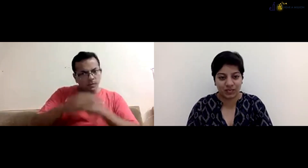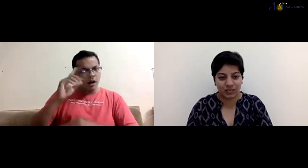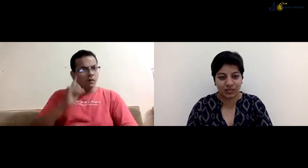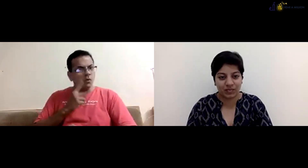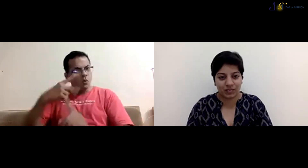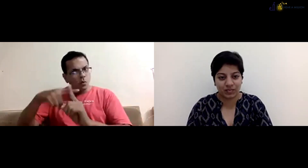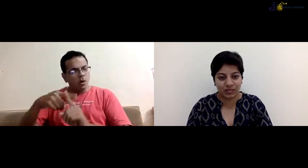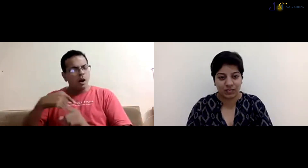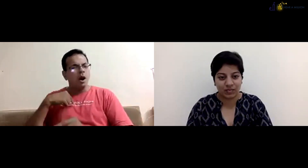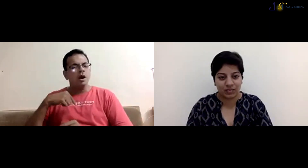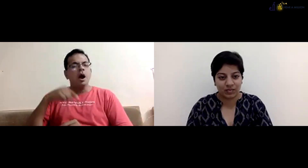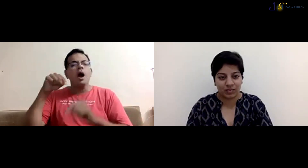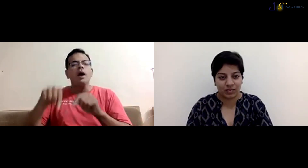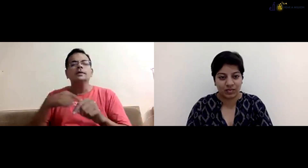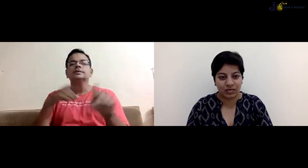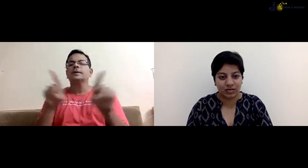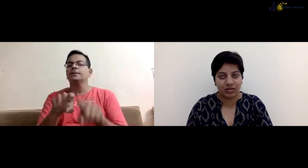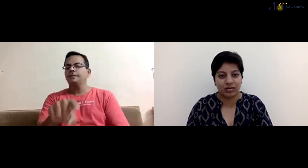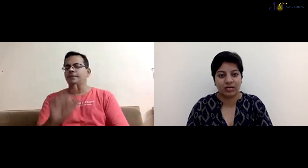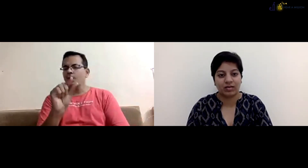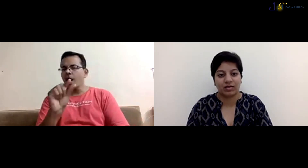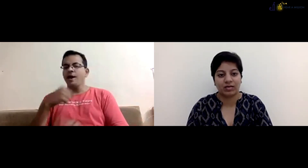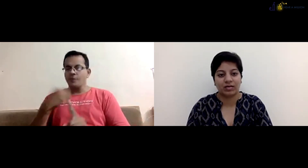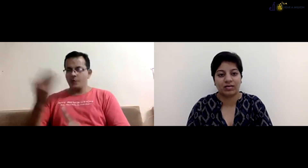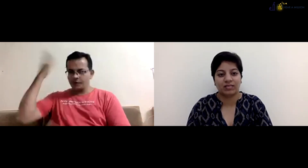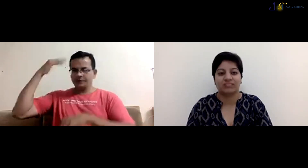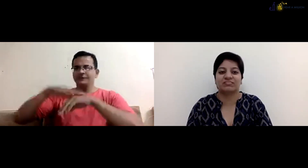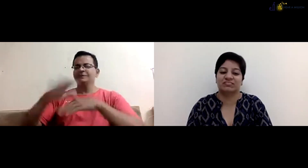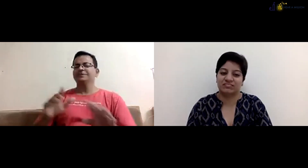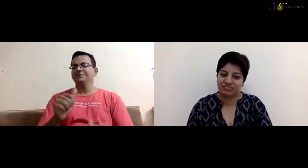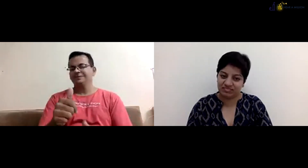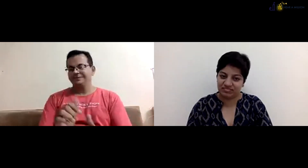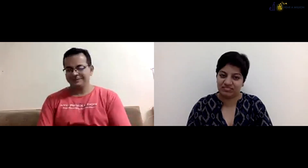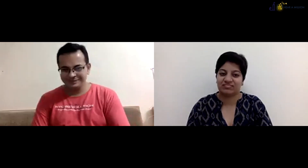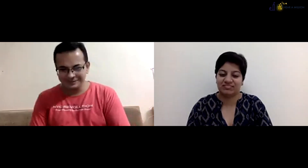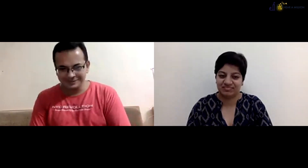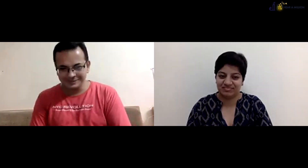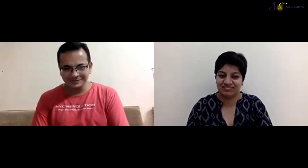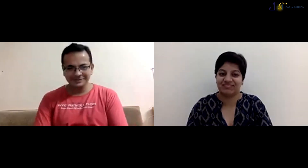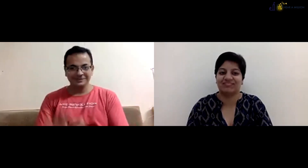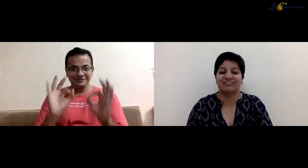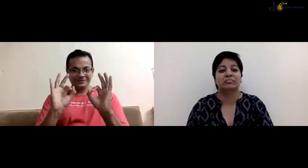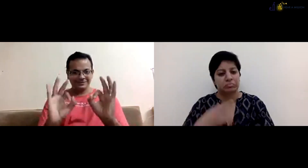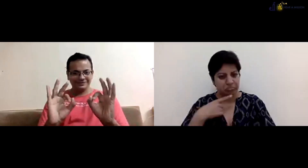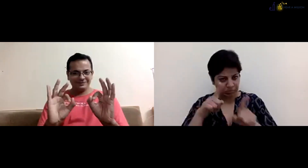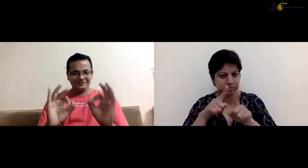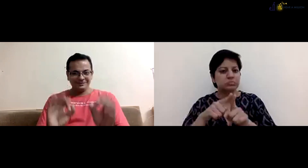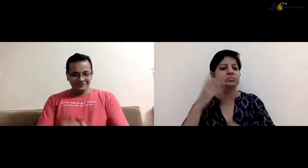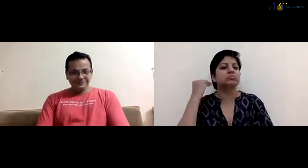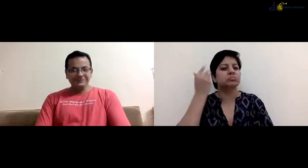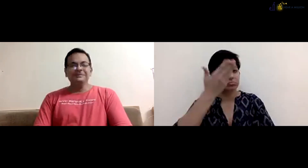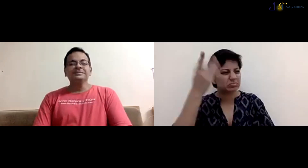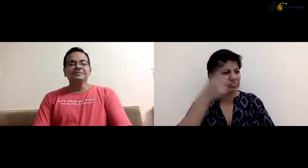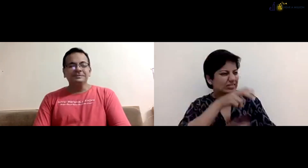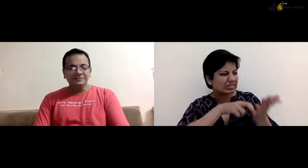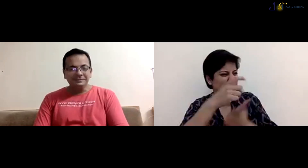below the lower part, and they were not sure. So I am having a deafness. So that is